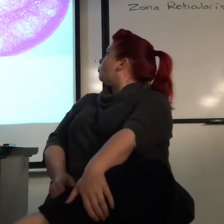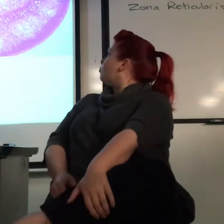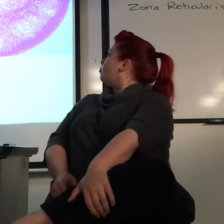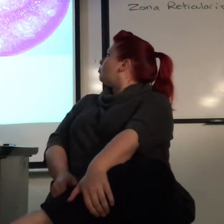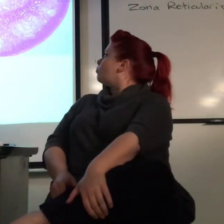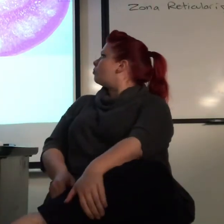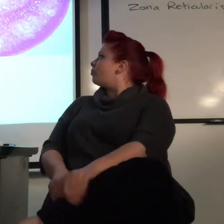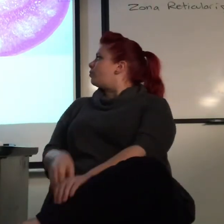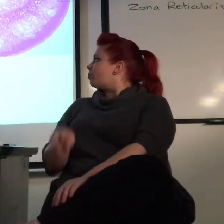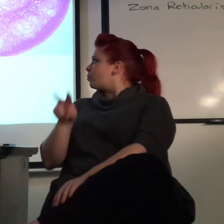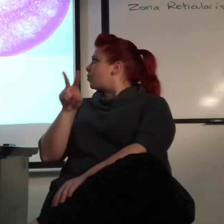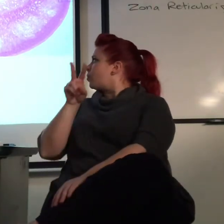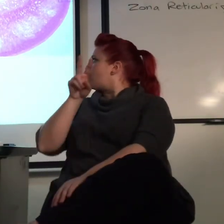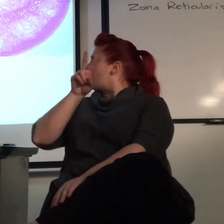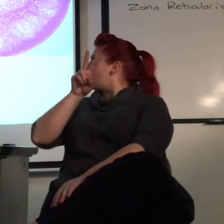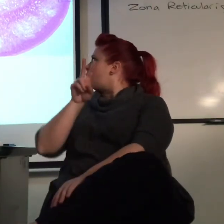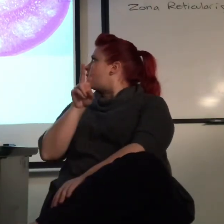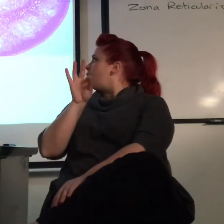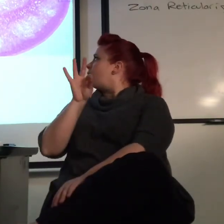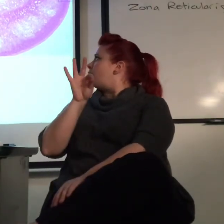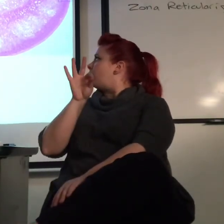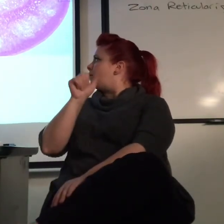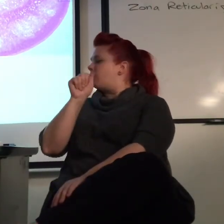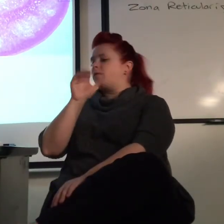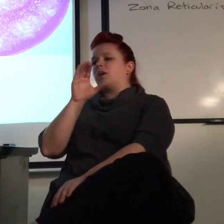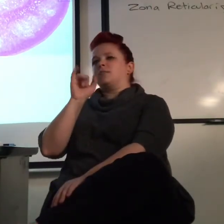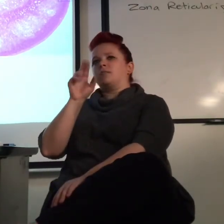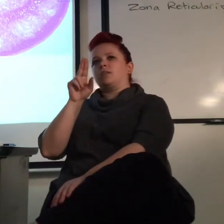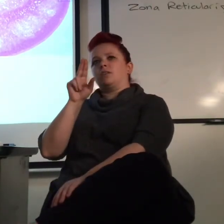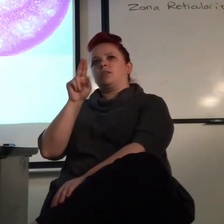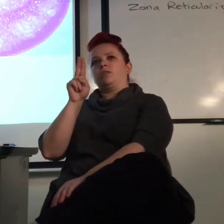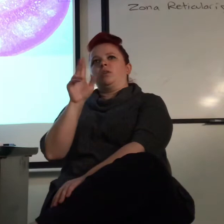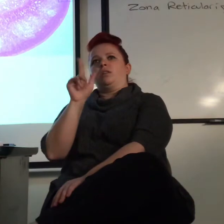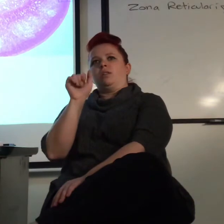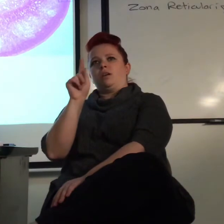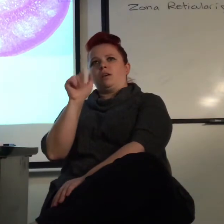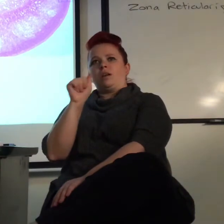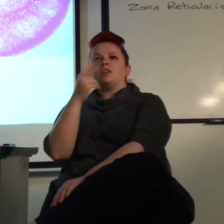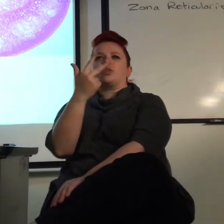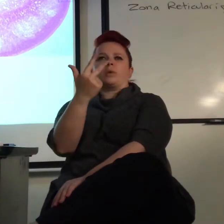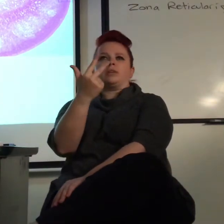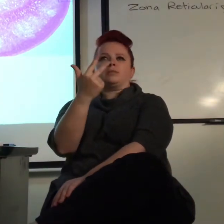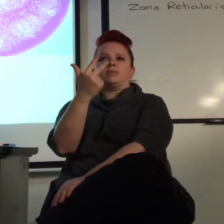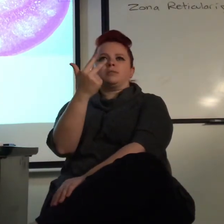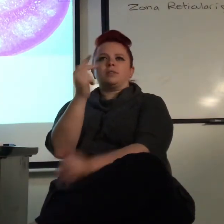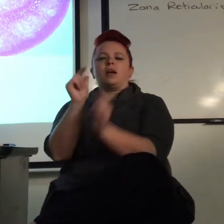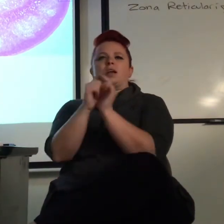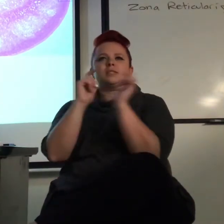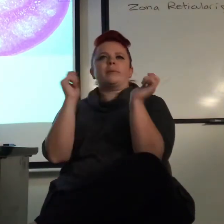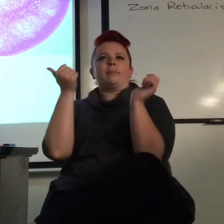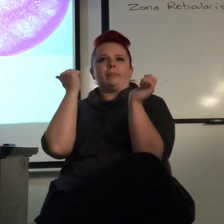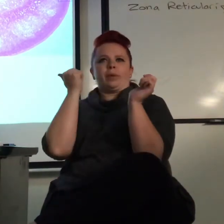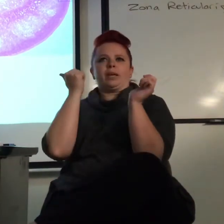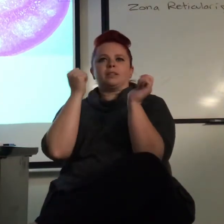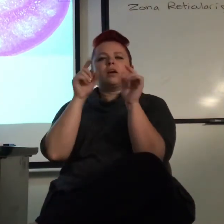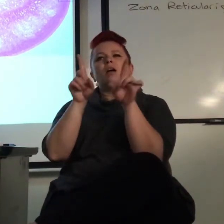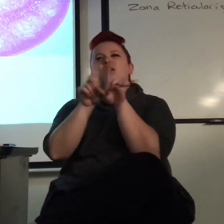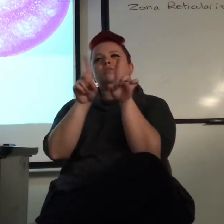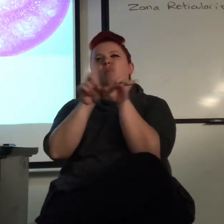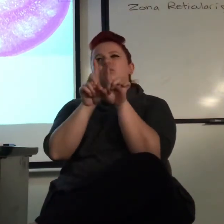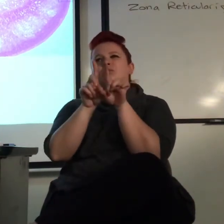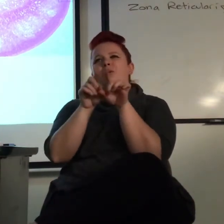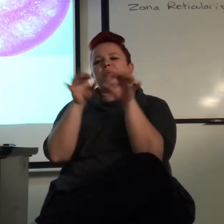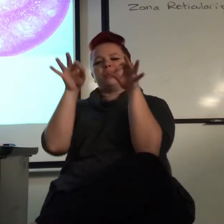And then fasciculata, three. And it's the widest zone. And it usually does stain the lightest as it does in this